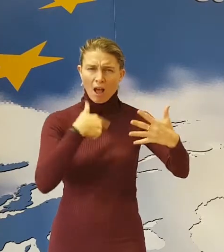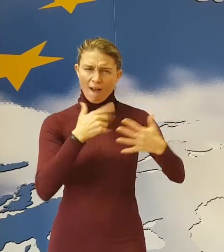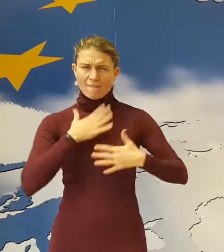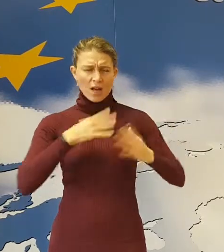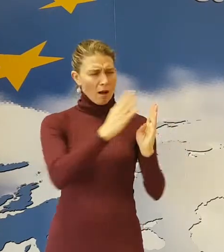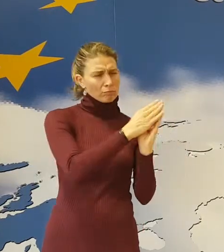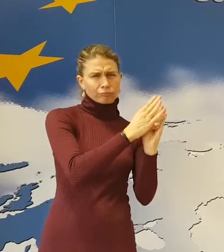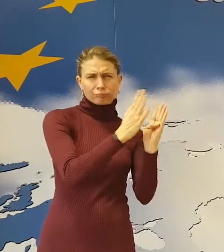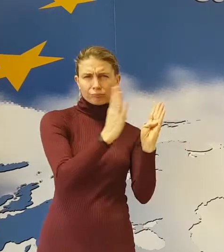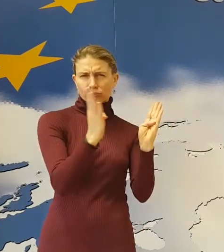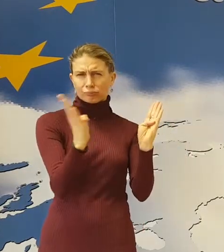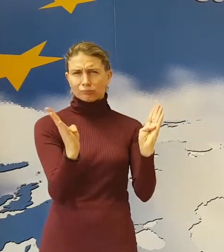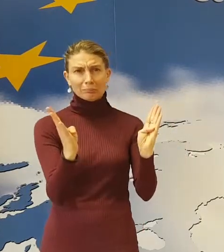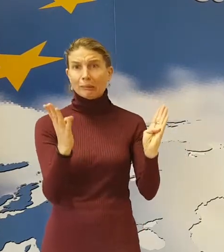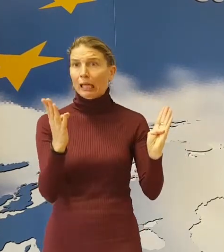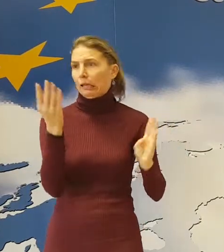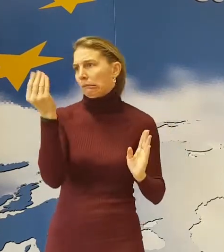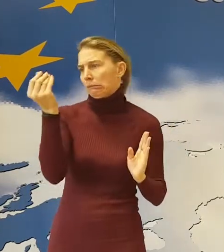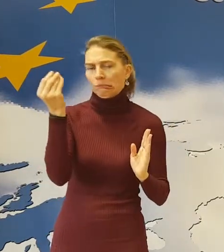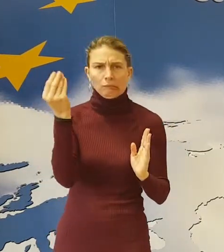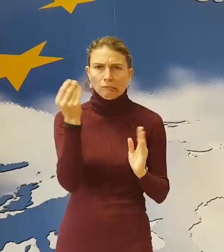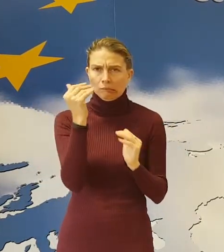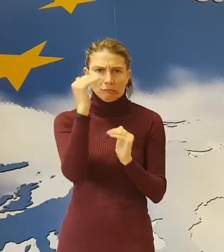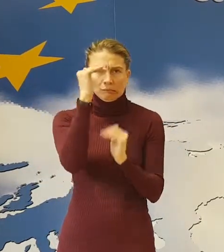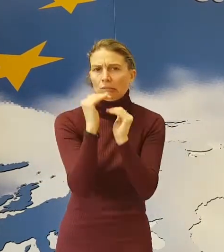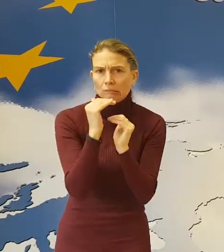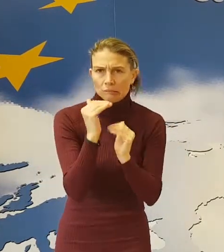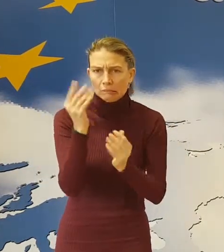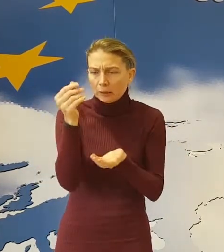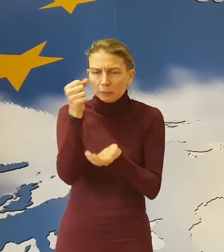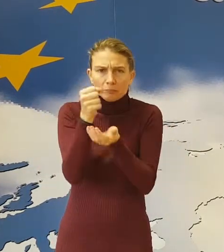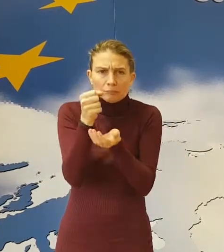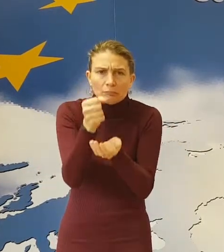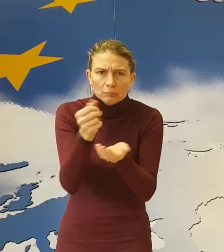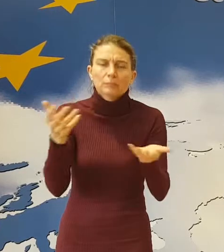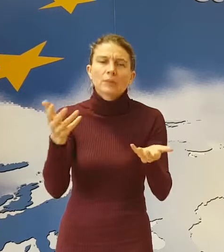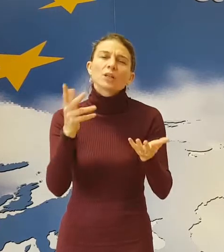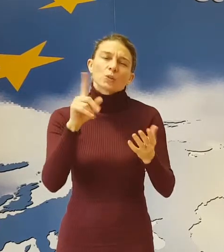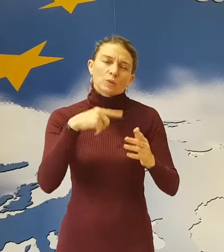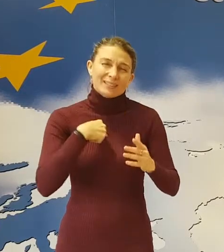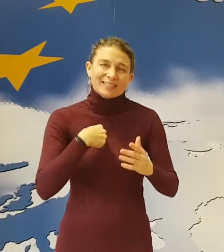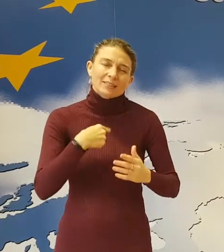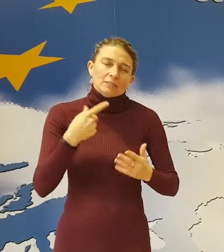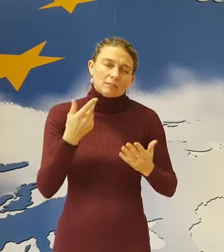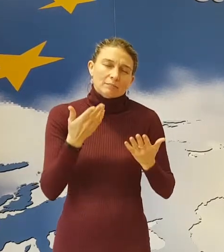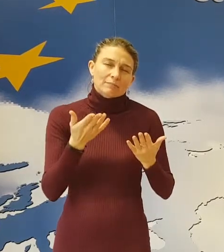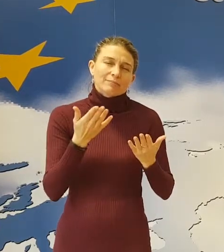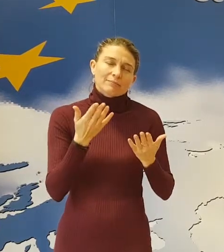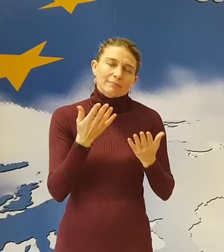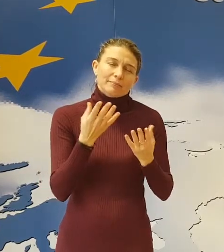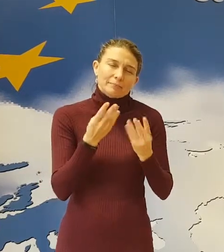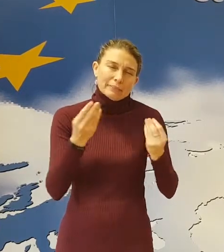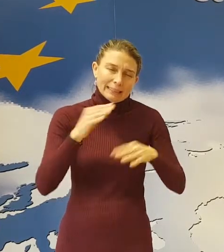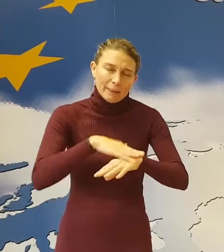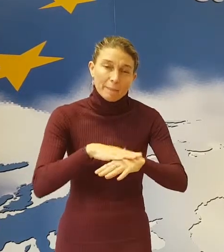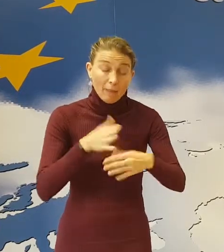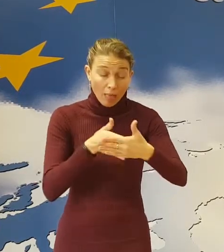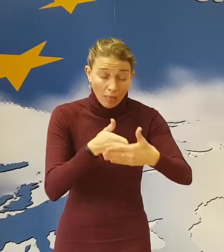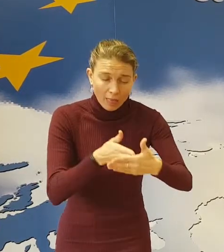students, but you don't have the money or the resources to do so. So most of the constraints will be actually economically